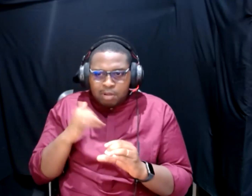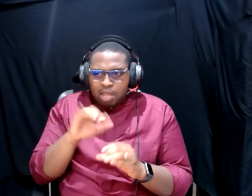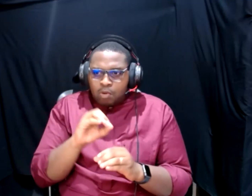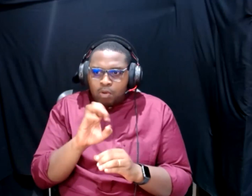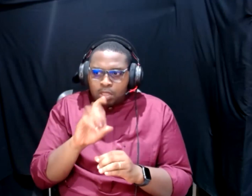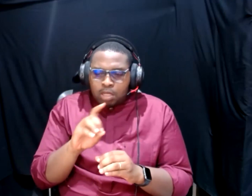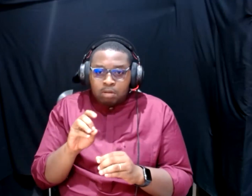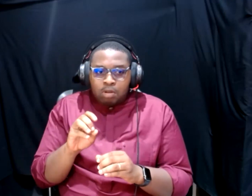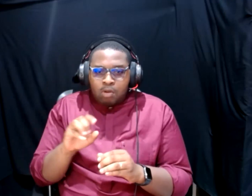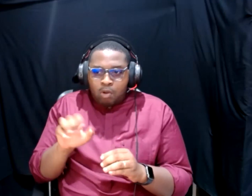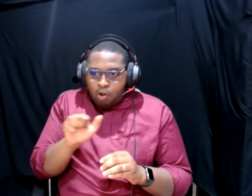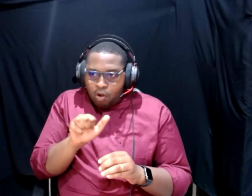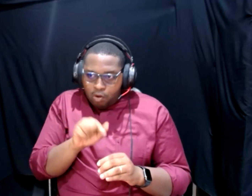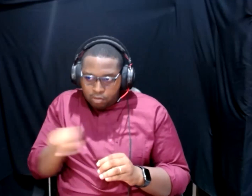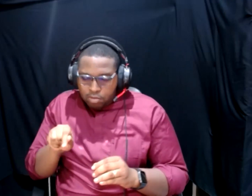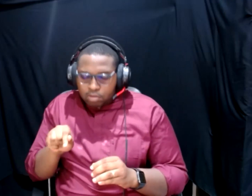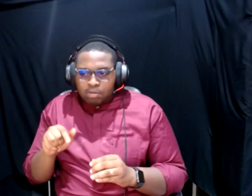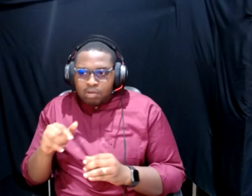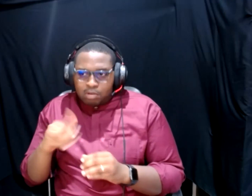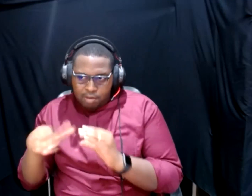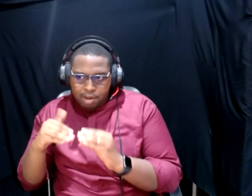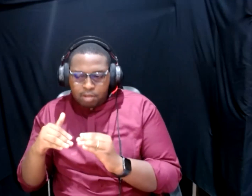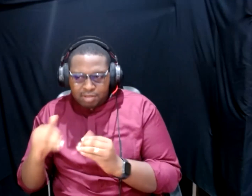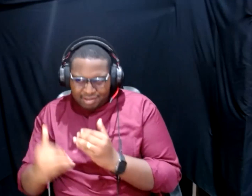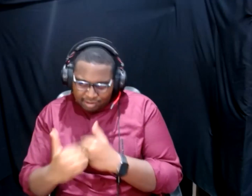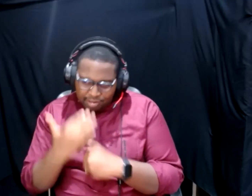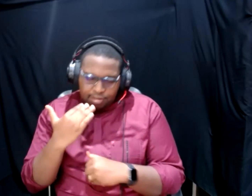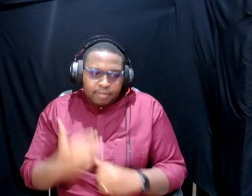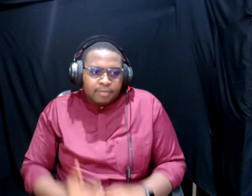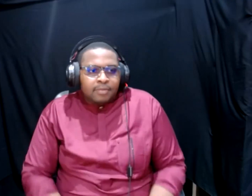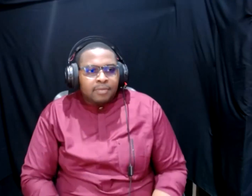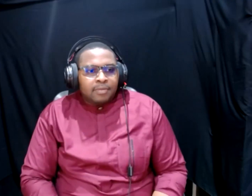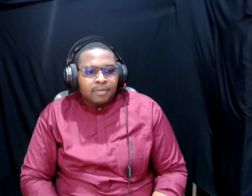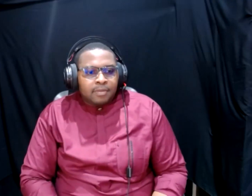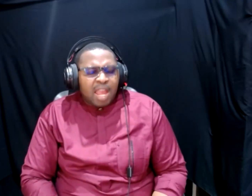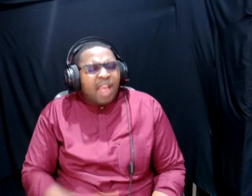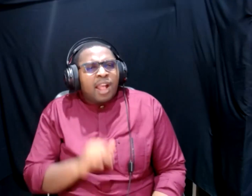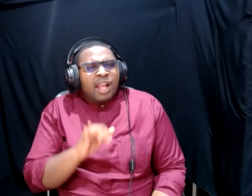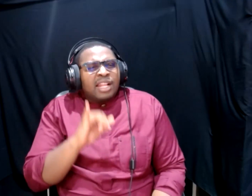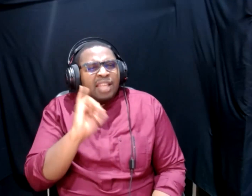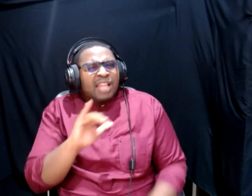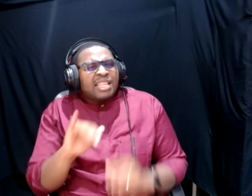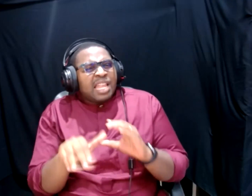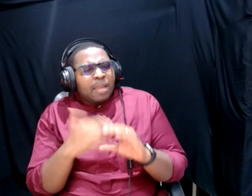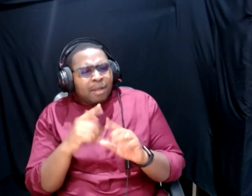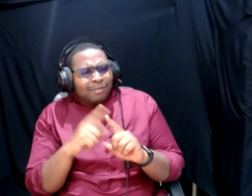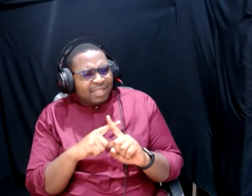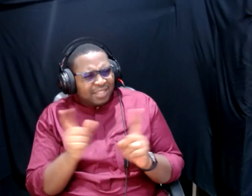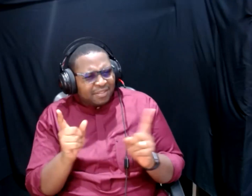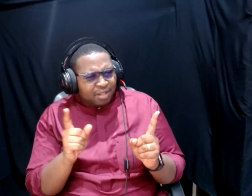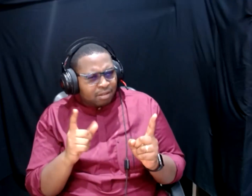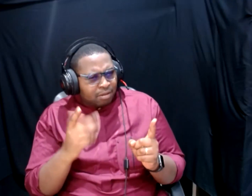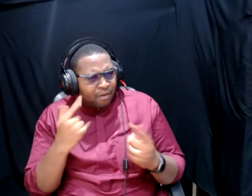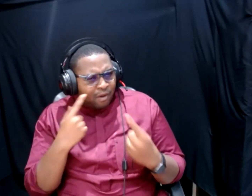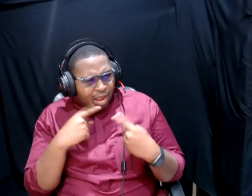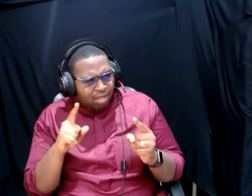OED_communications email box. Okay. That was a different email than what was in the original announcement on this